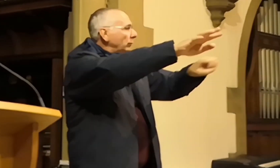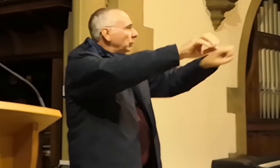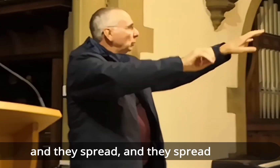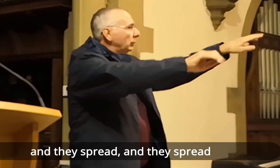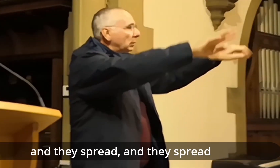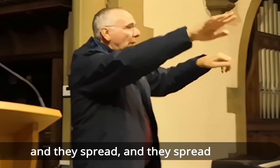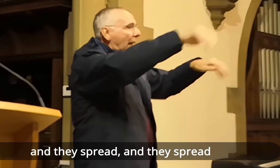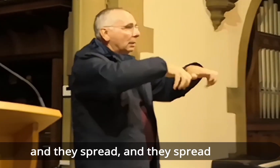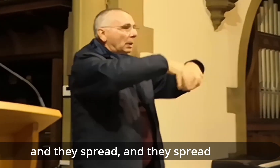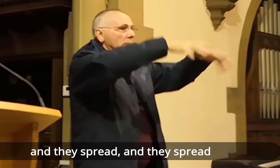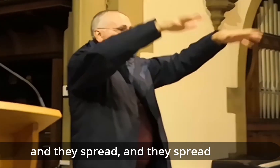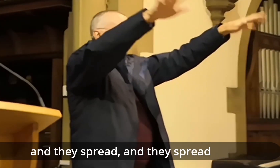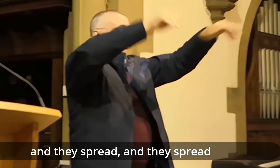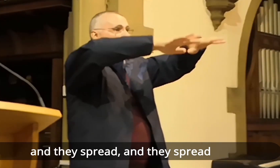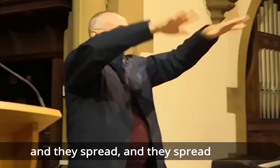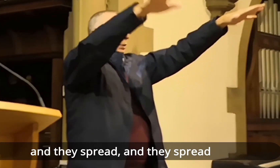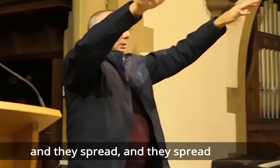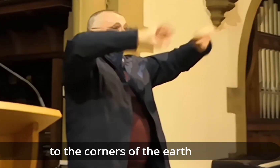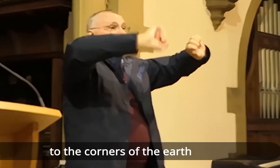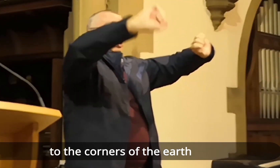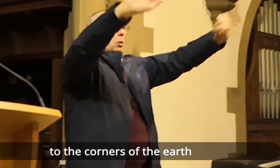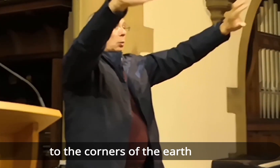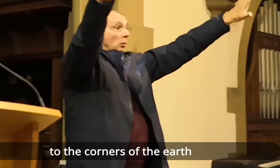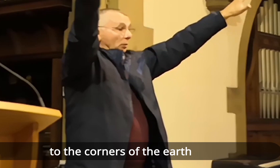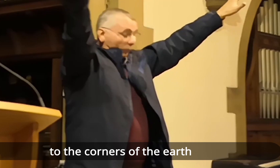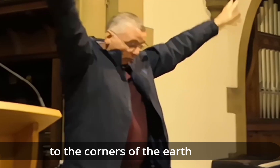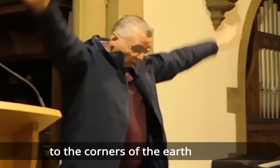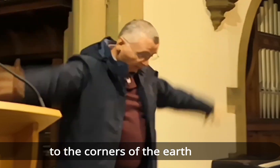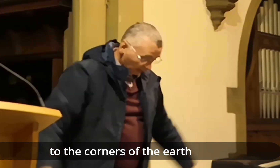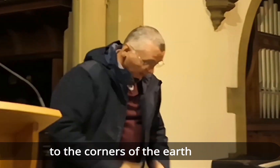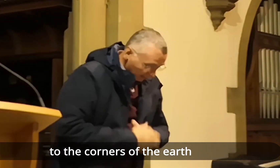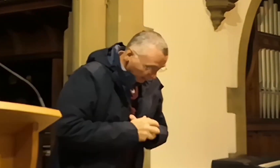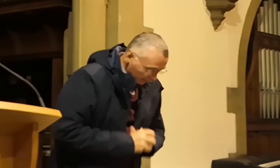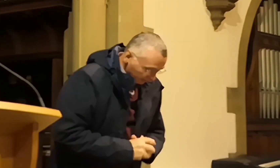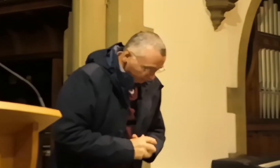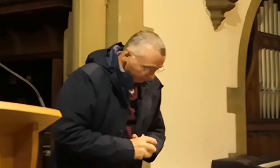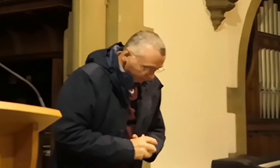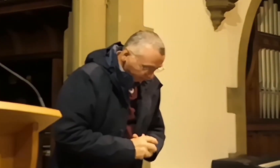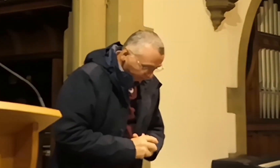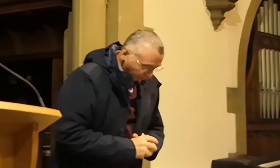And they spread, and they spread to the corners of the earth.